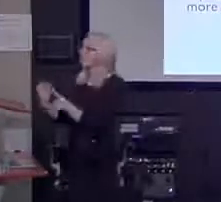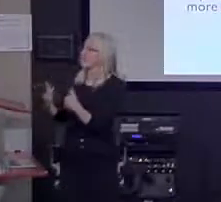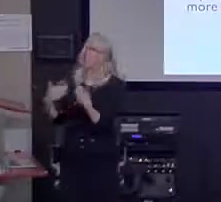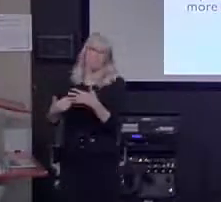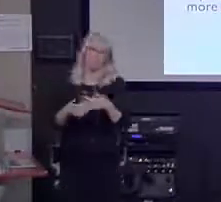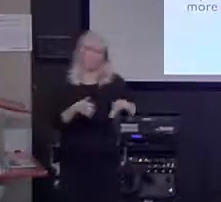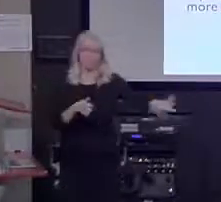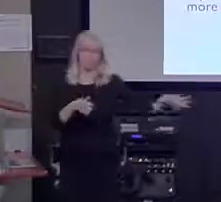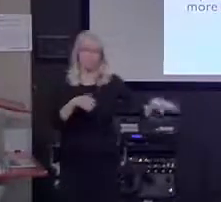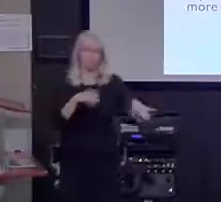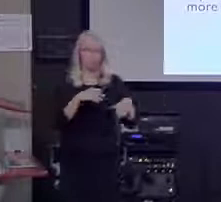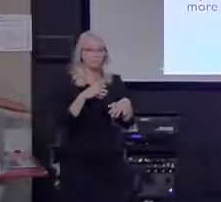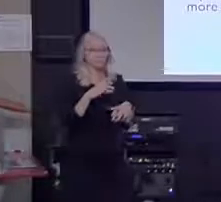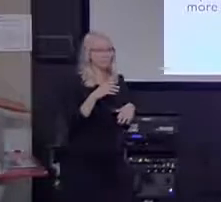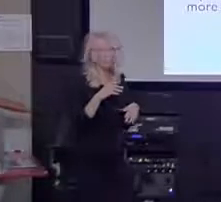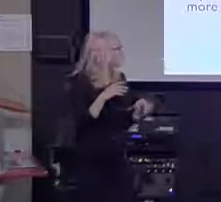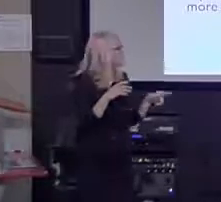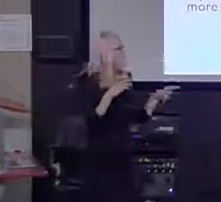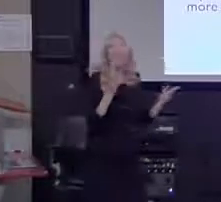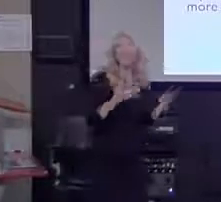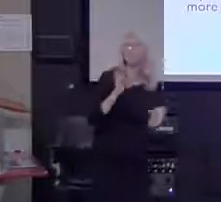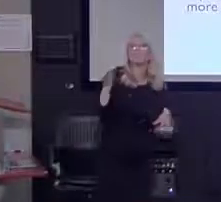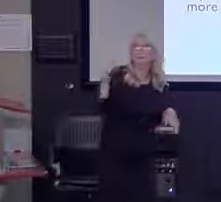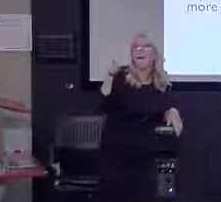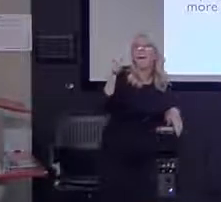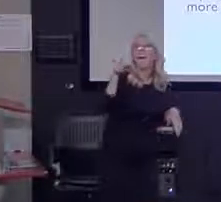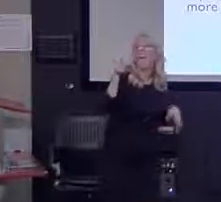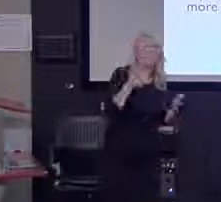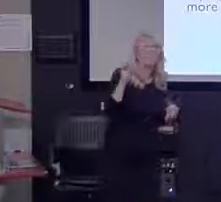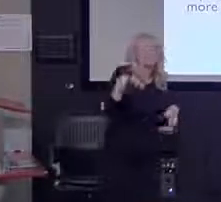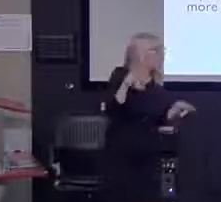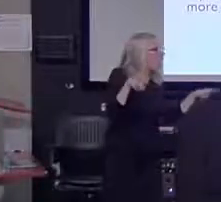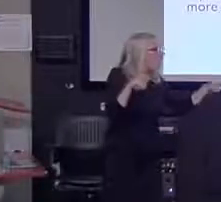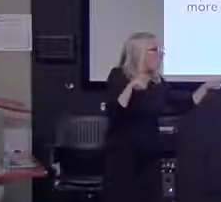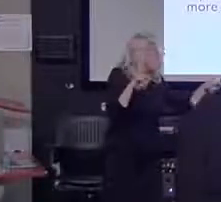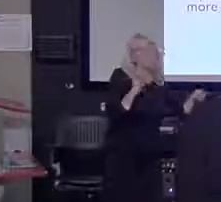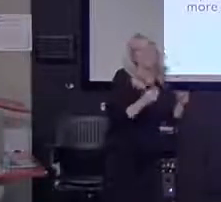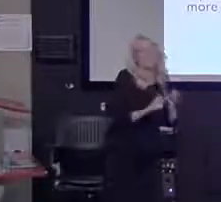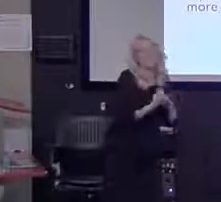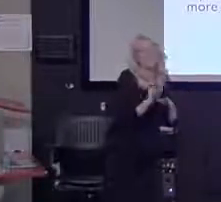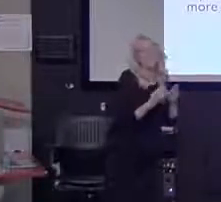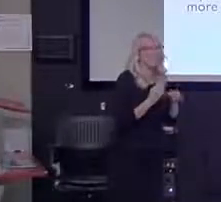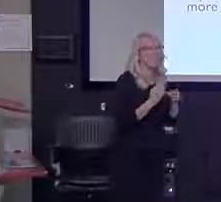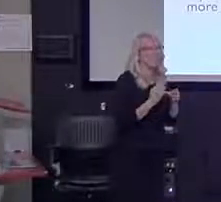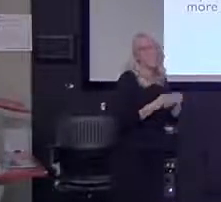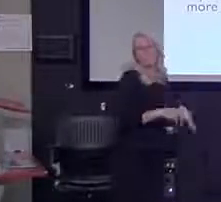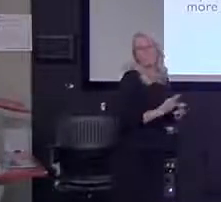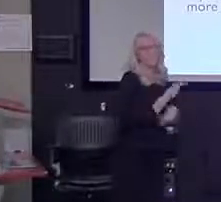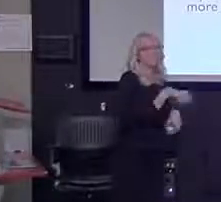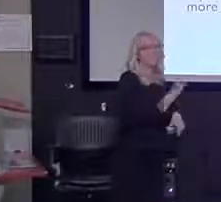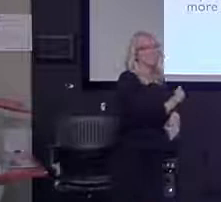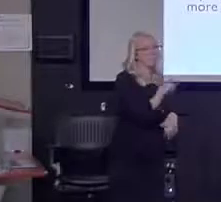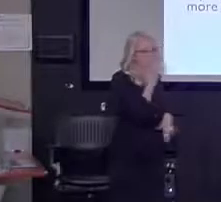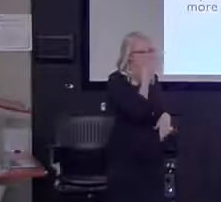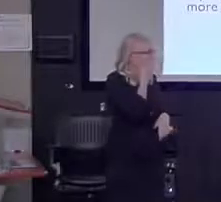we go. Yes. Mom 2. What's that? What's that? Eggplant.